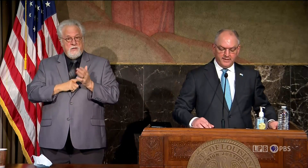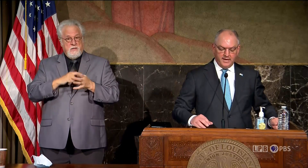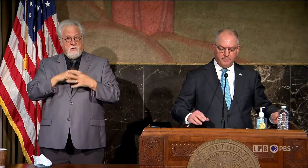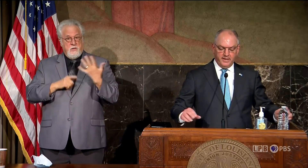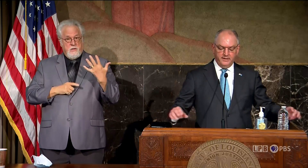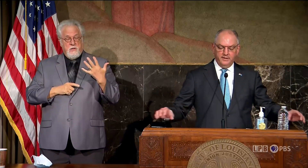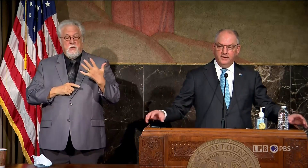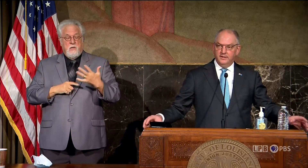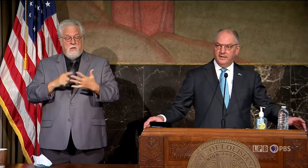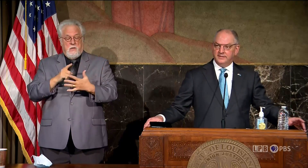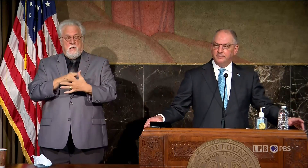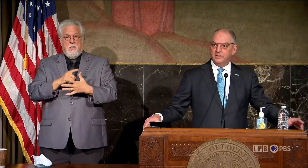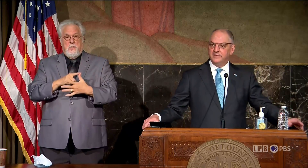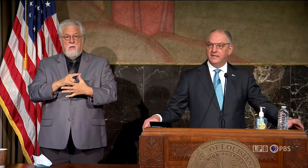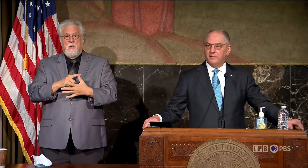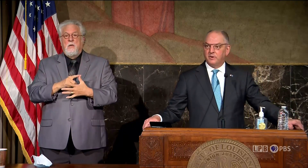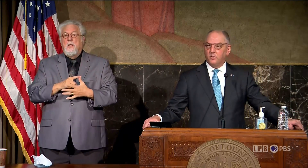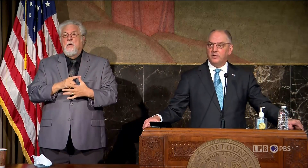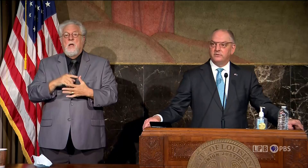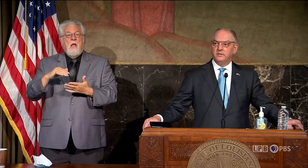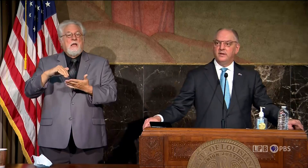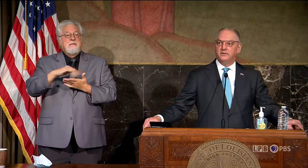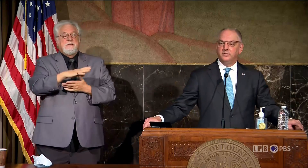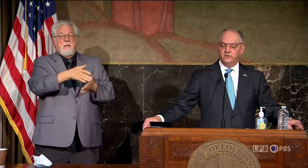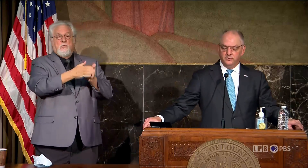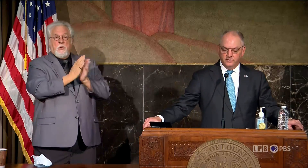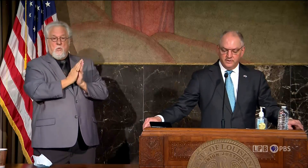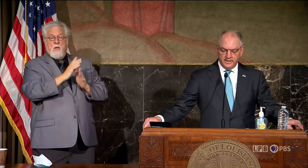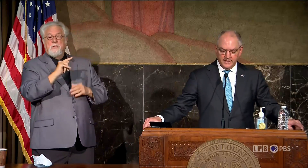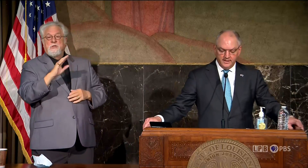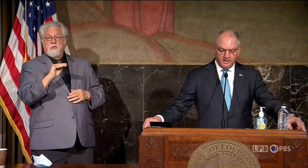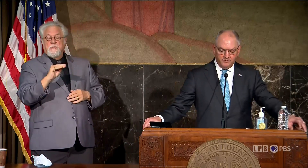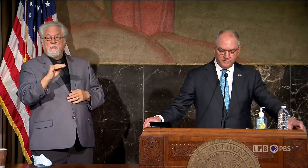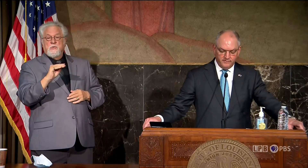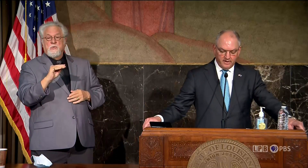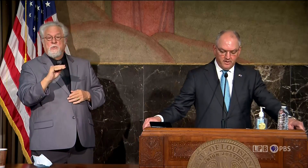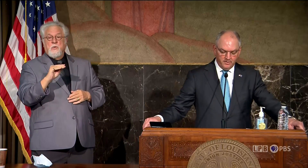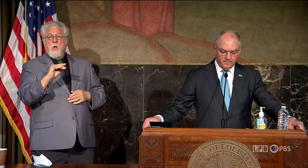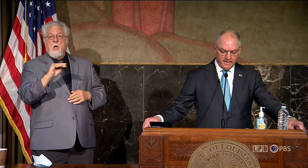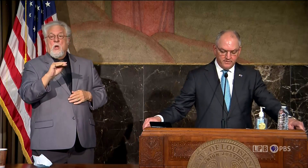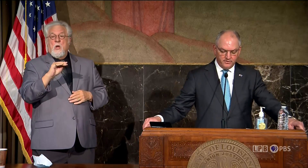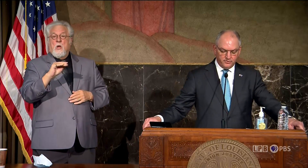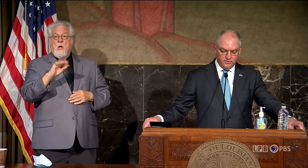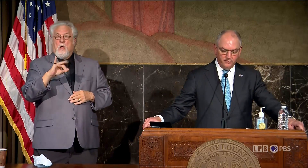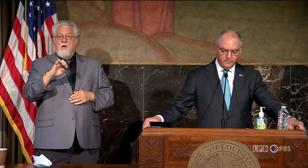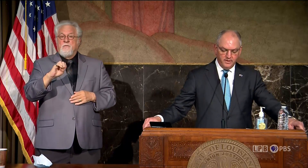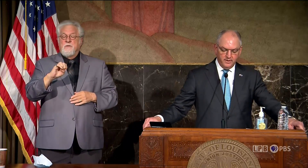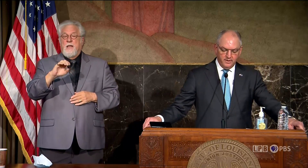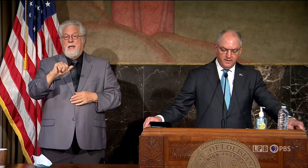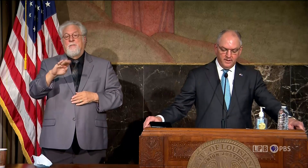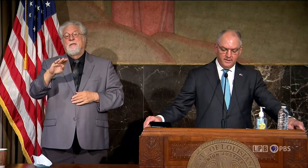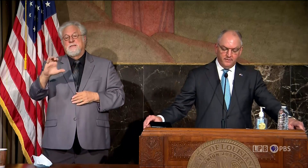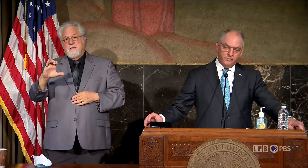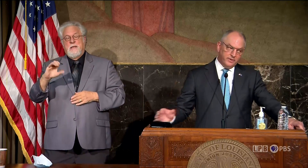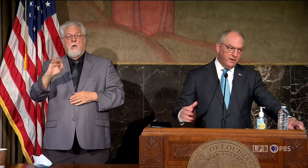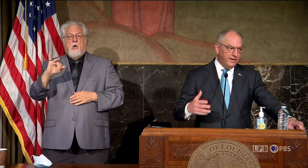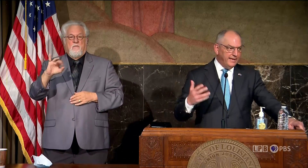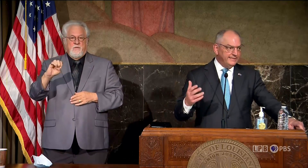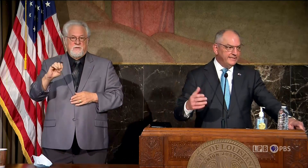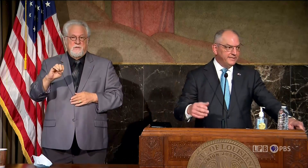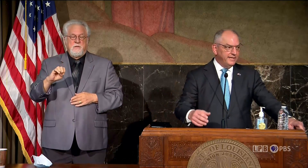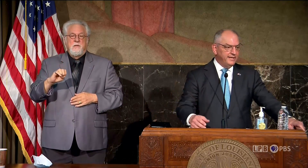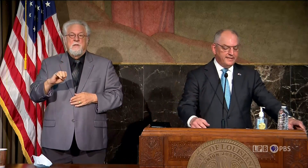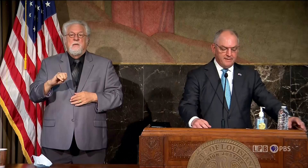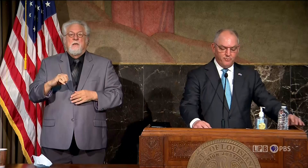and would like to opt in, they simply send a request to the Office of Alcohol and Tobacco Control, or we call